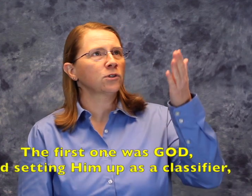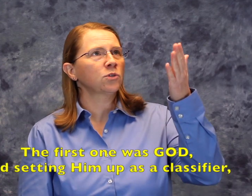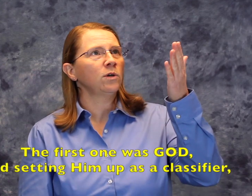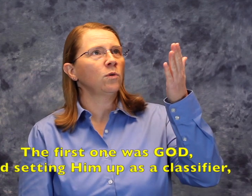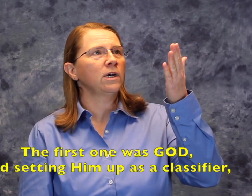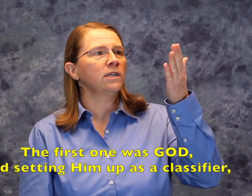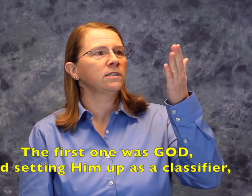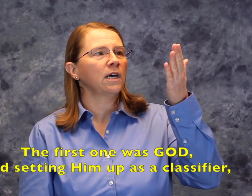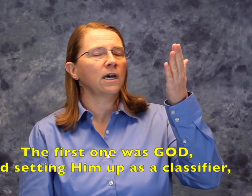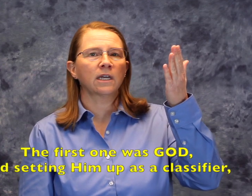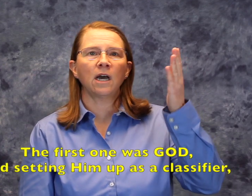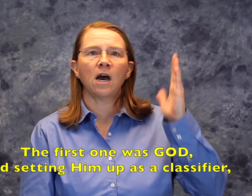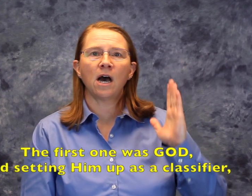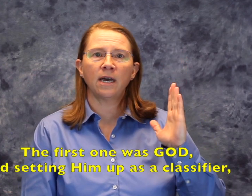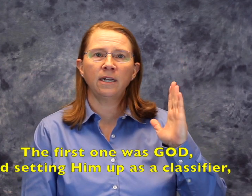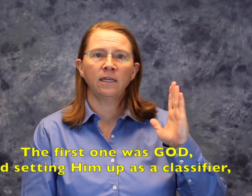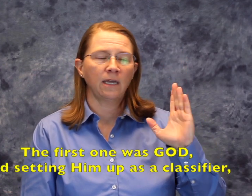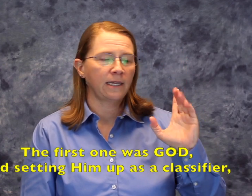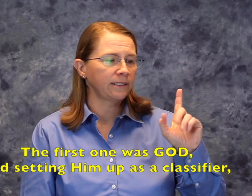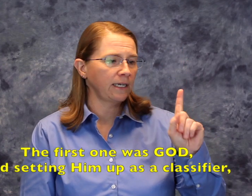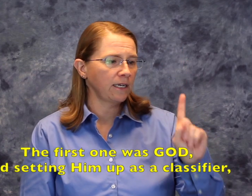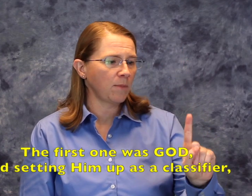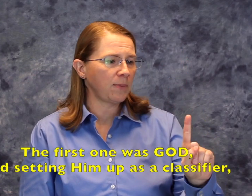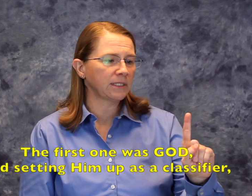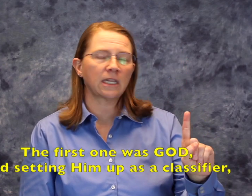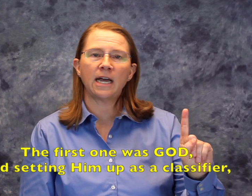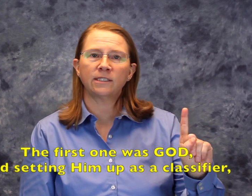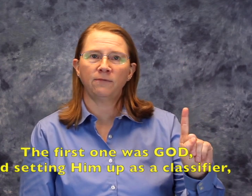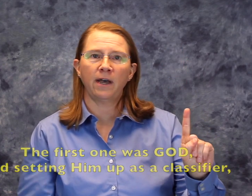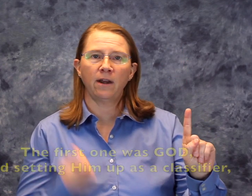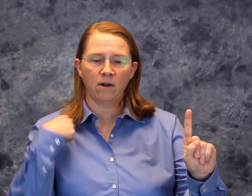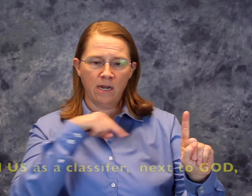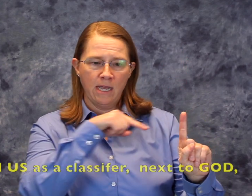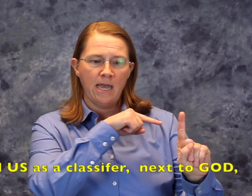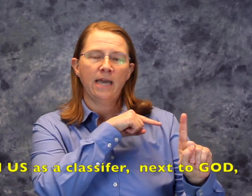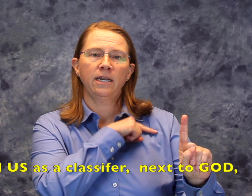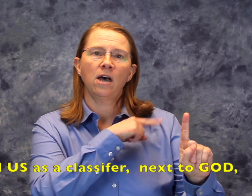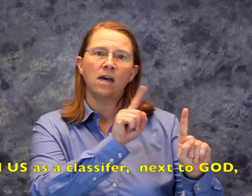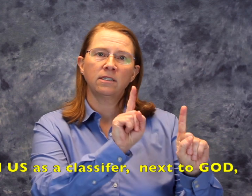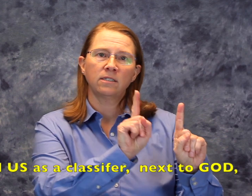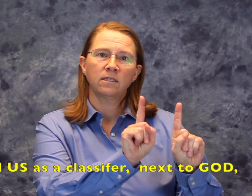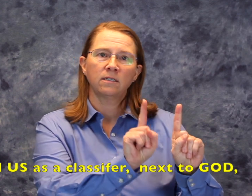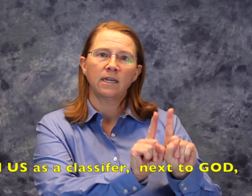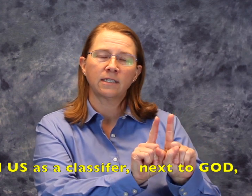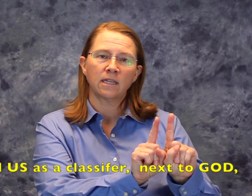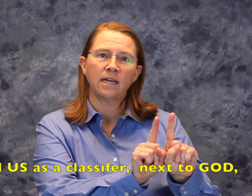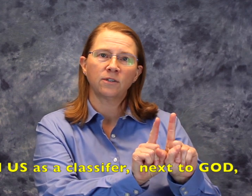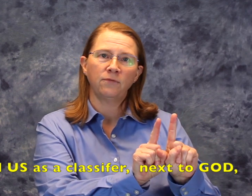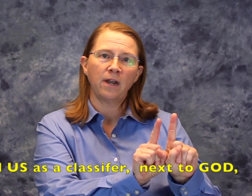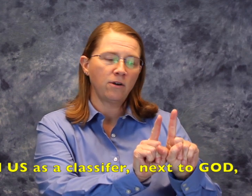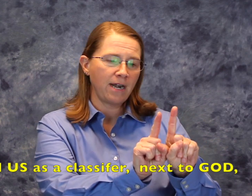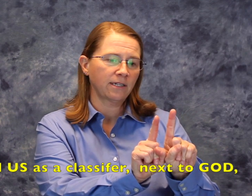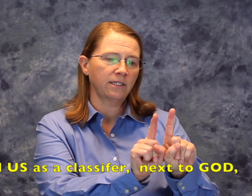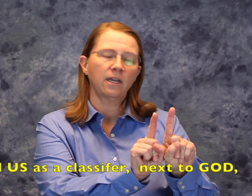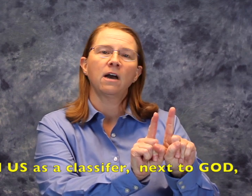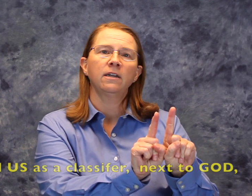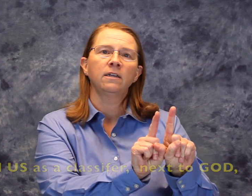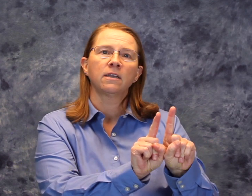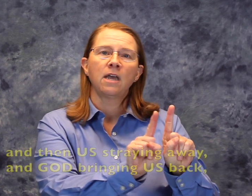one was God, and setting them up as a classifier, and us as a classifier next to God,